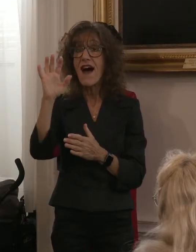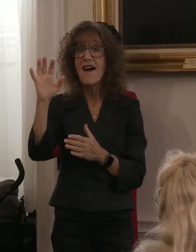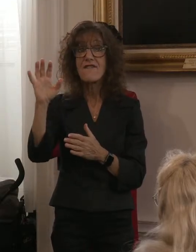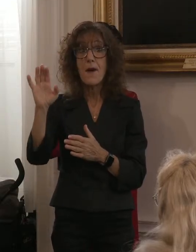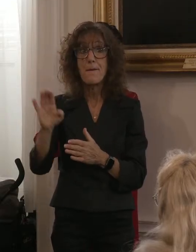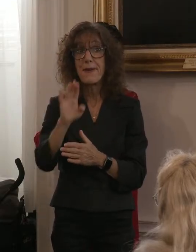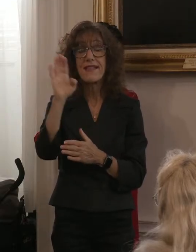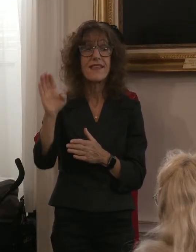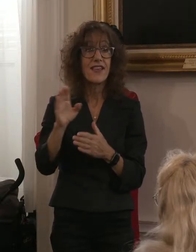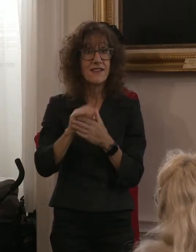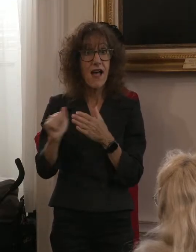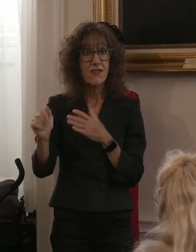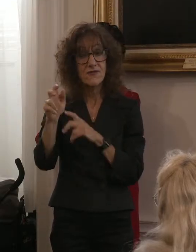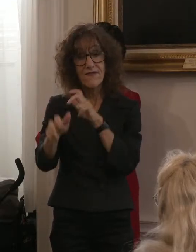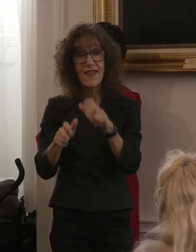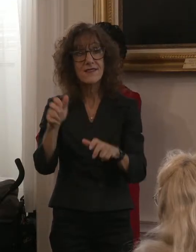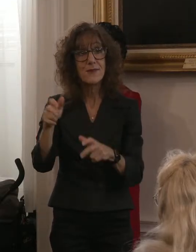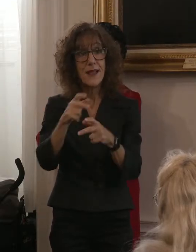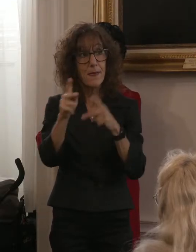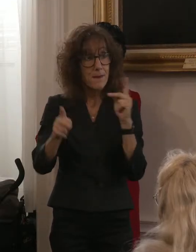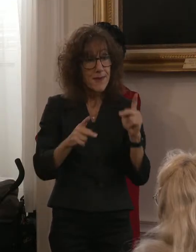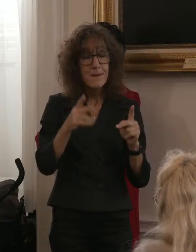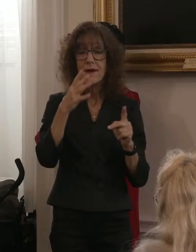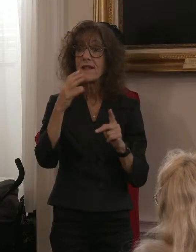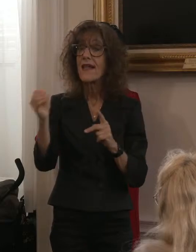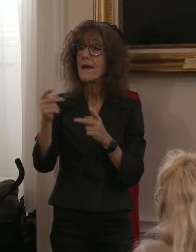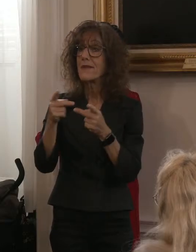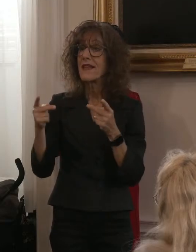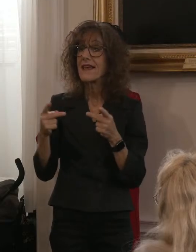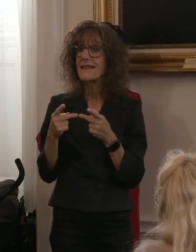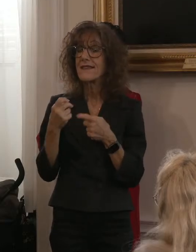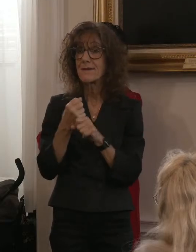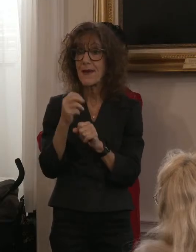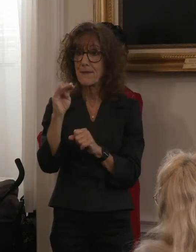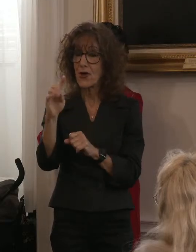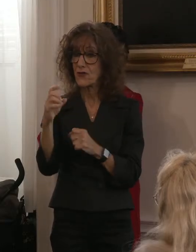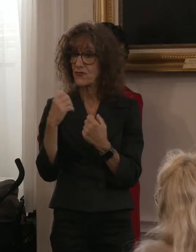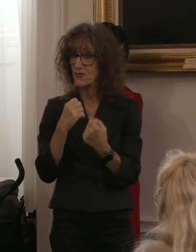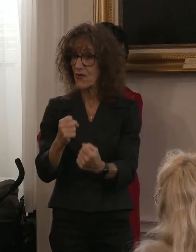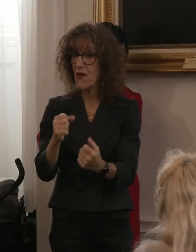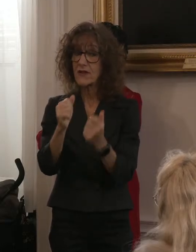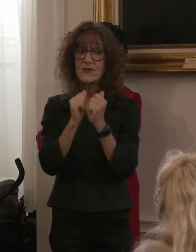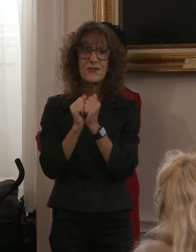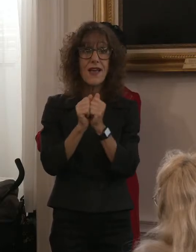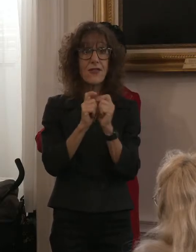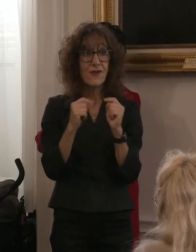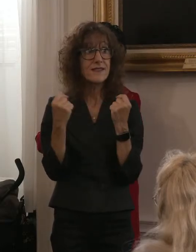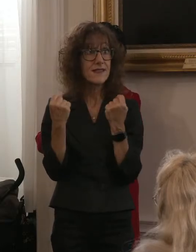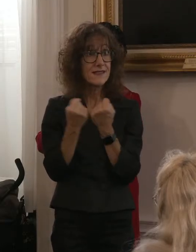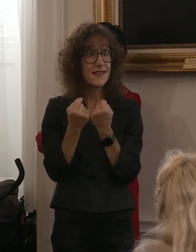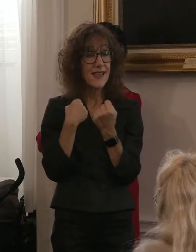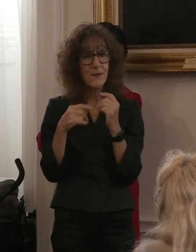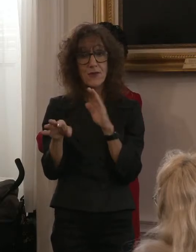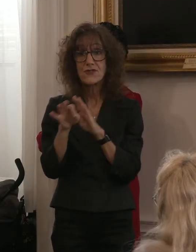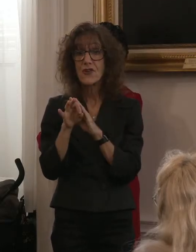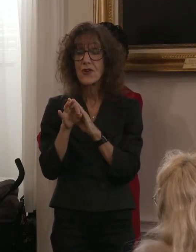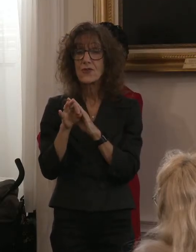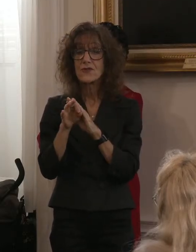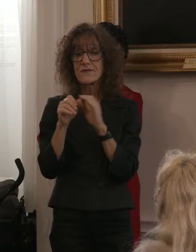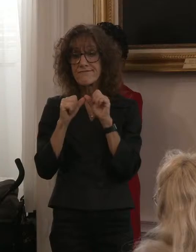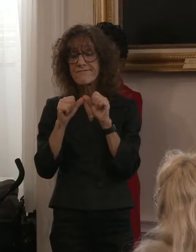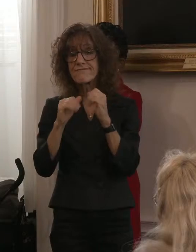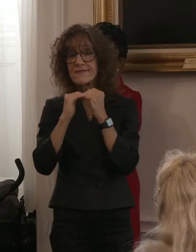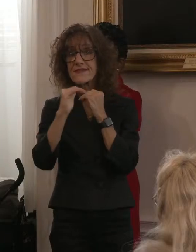in the people and places that make Maryland strong. Ladies and gentlemen, together as a team, we chose long-term